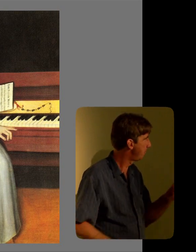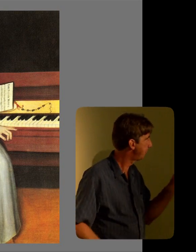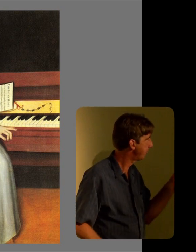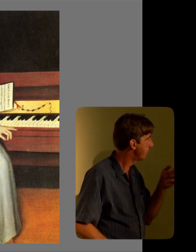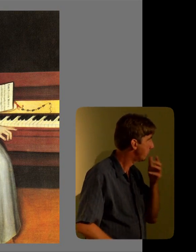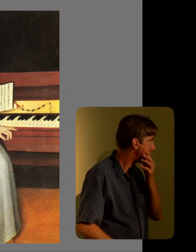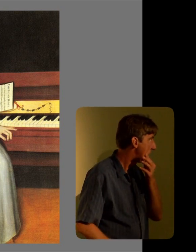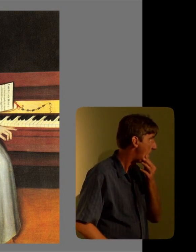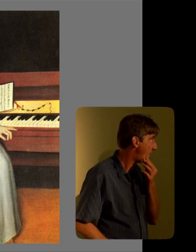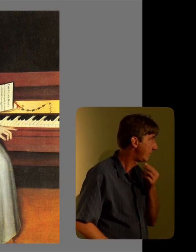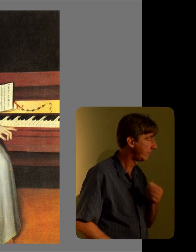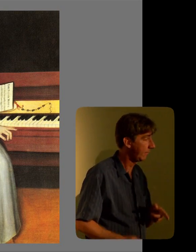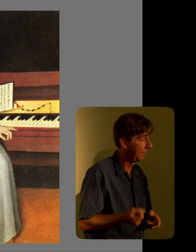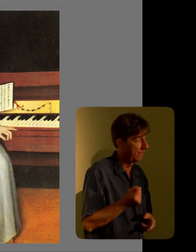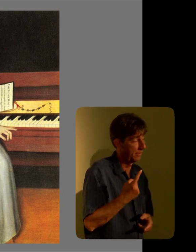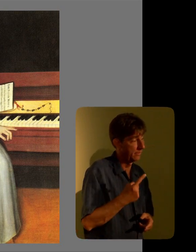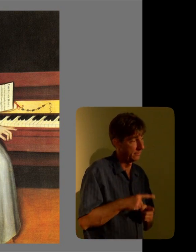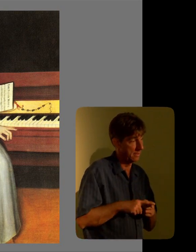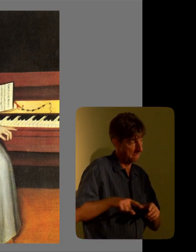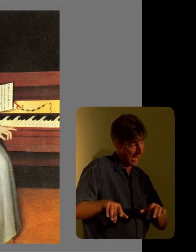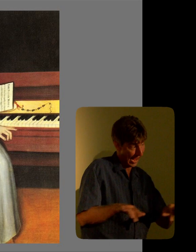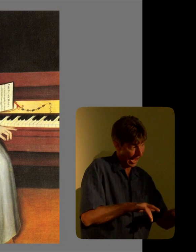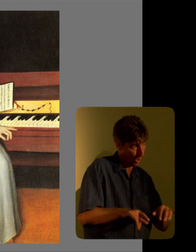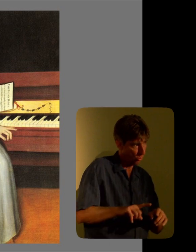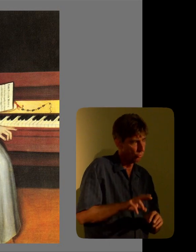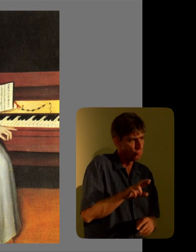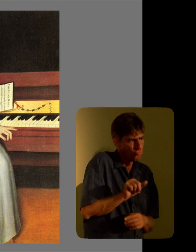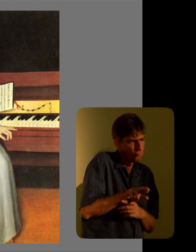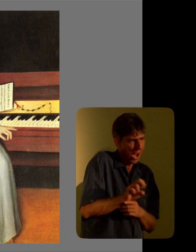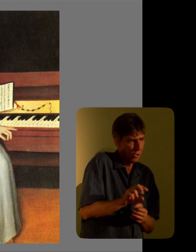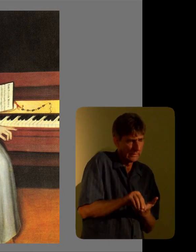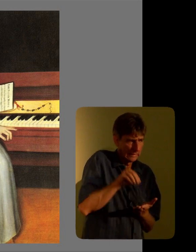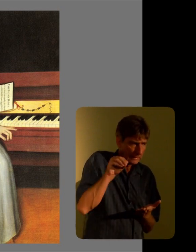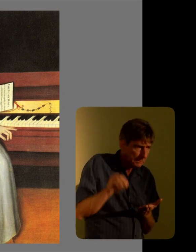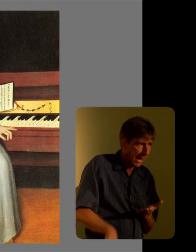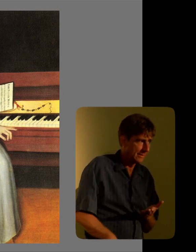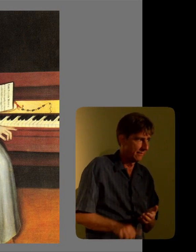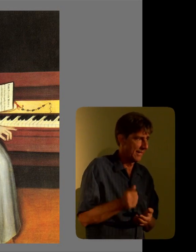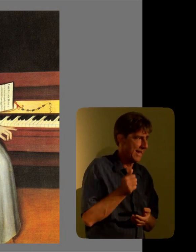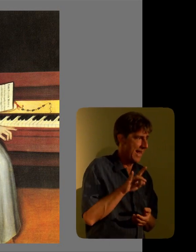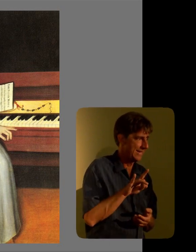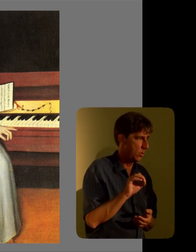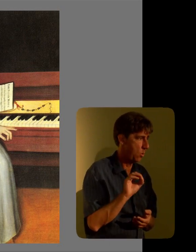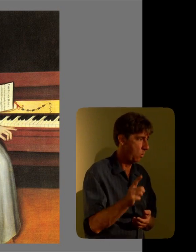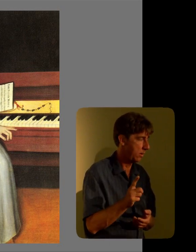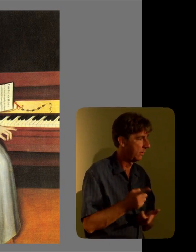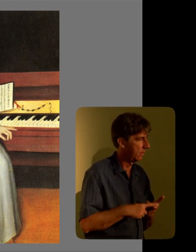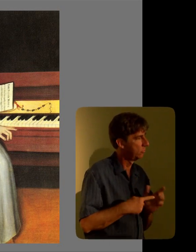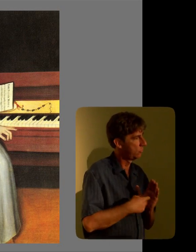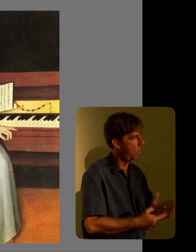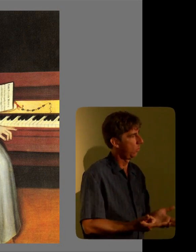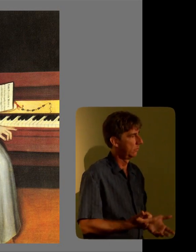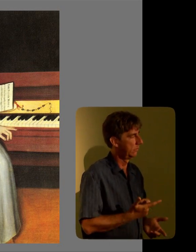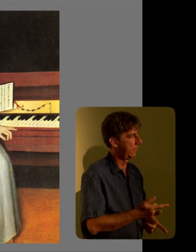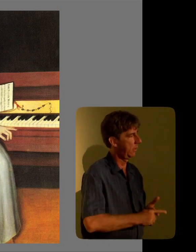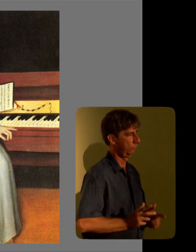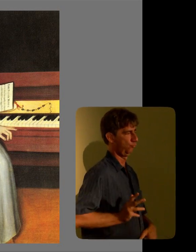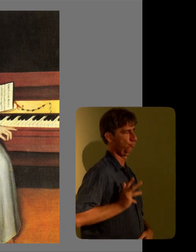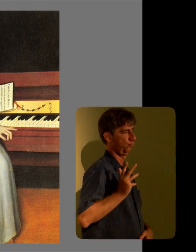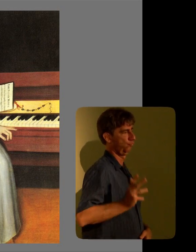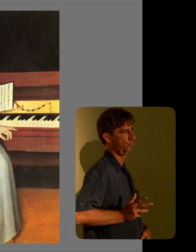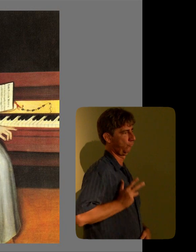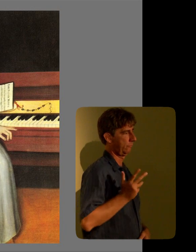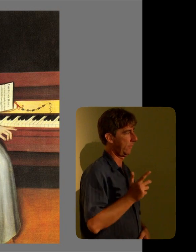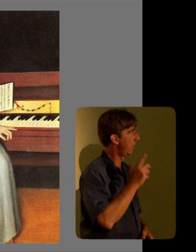and expensive item in 1801. Signifying her refinement. The song is the